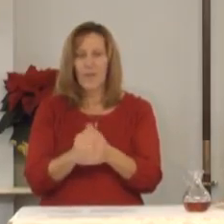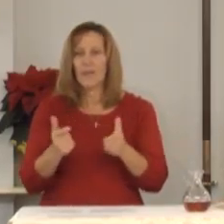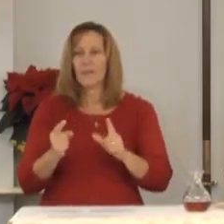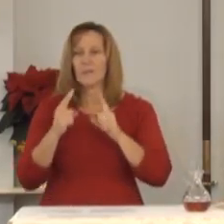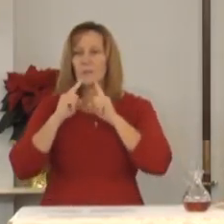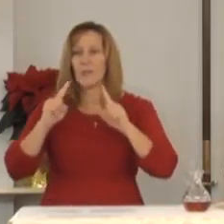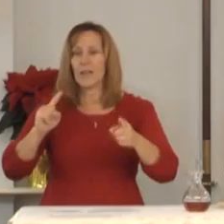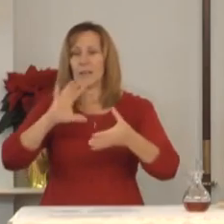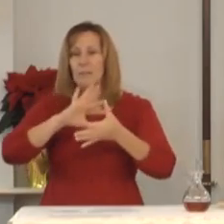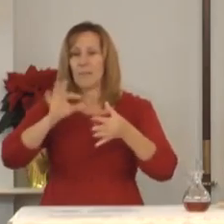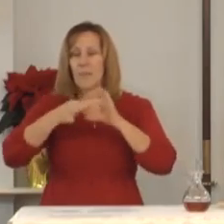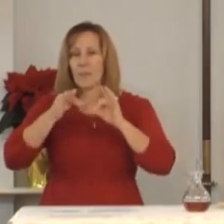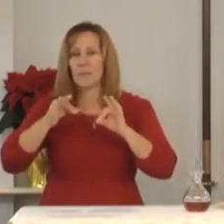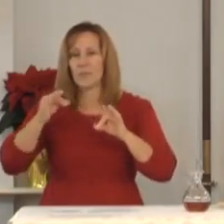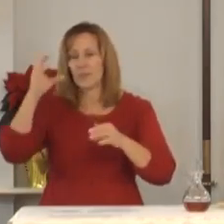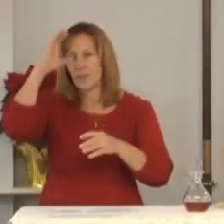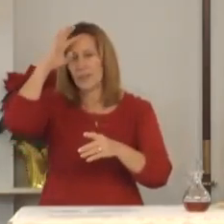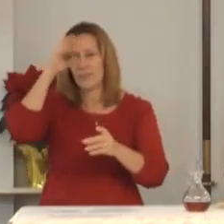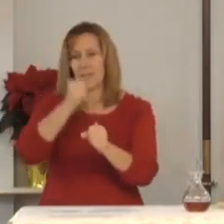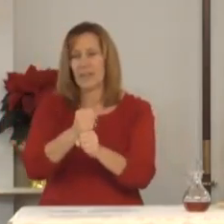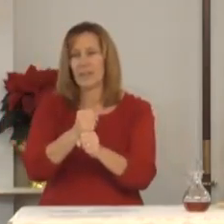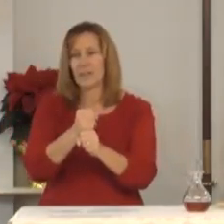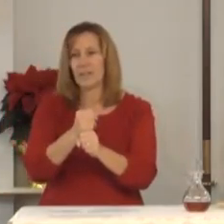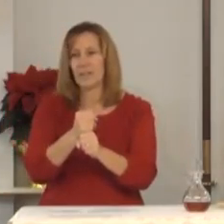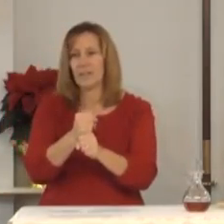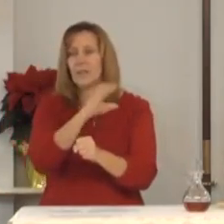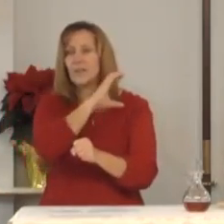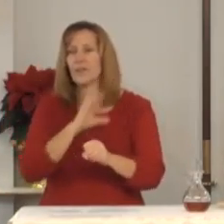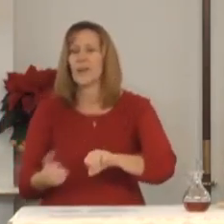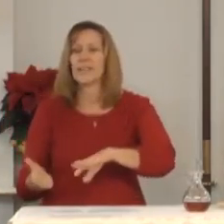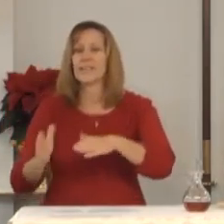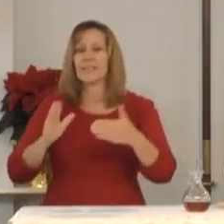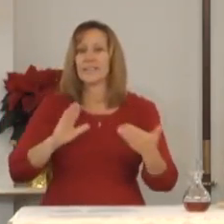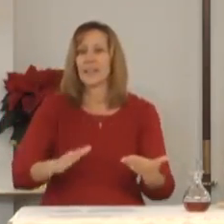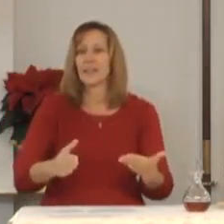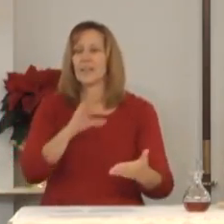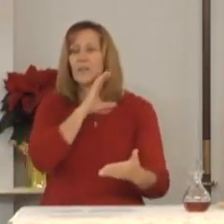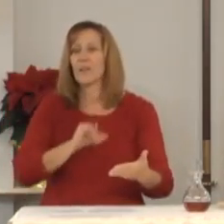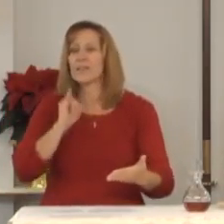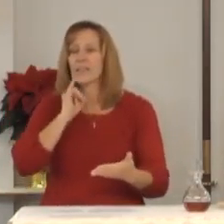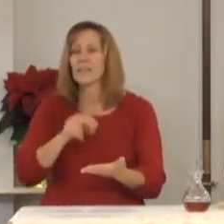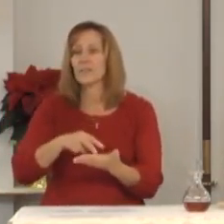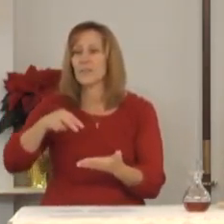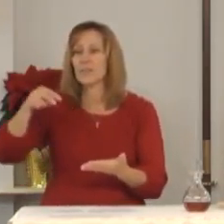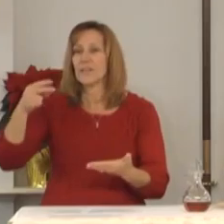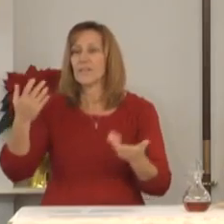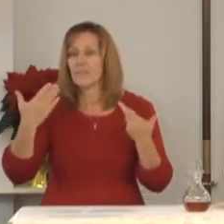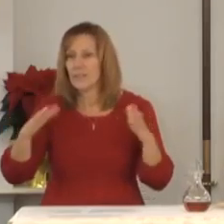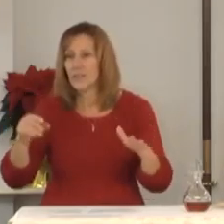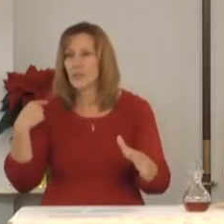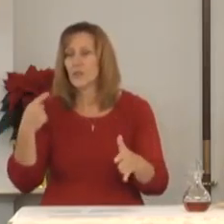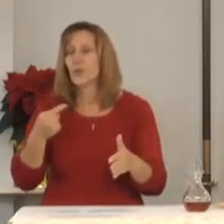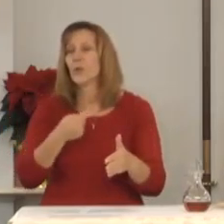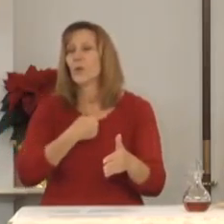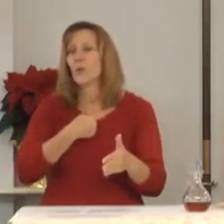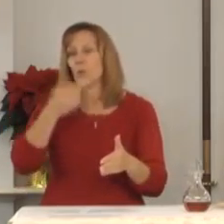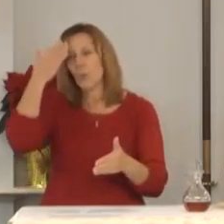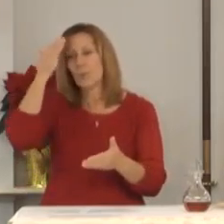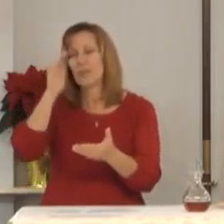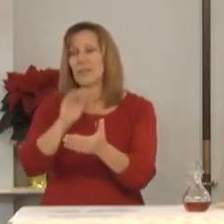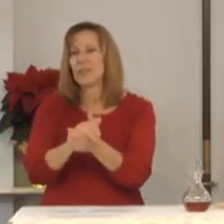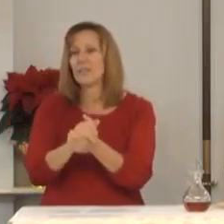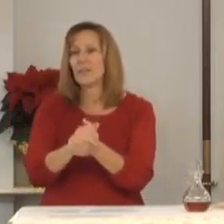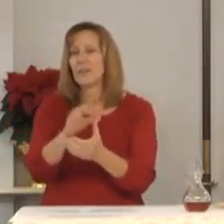Let us proclaim the mystery of faith. Christ died. Christ is risen, finished.